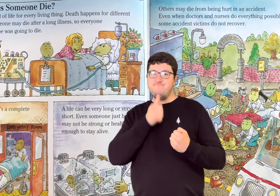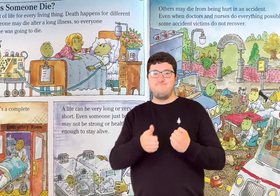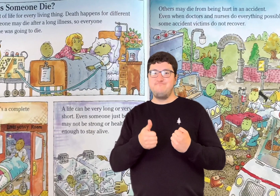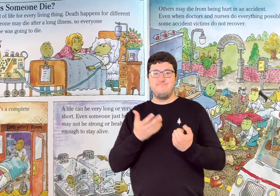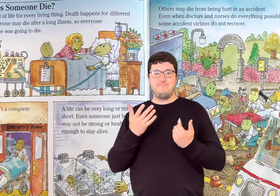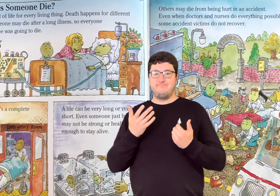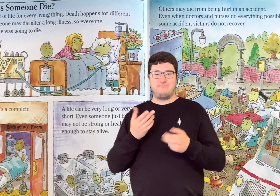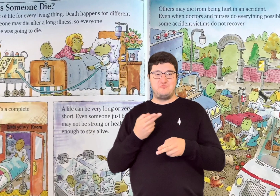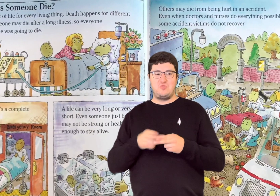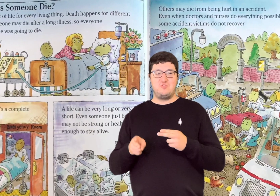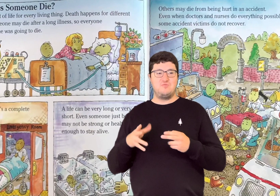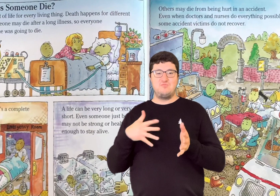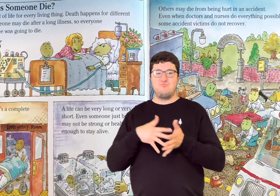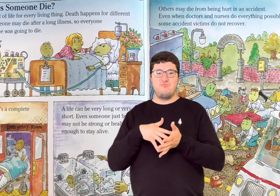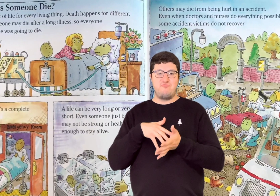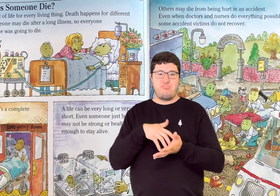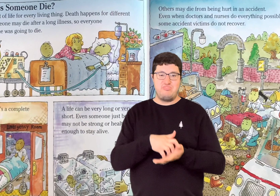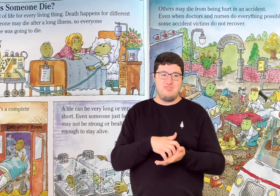alive.